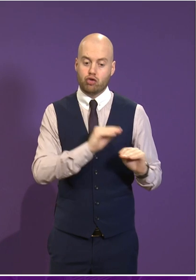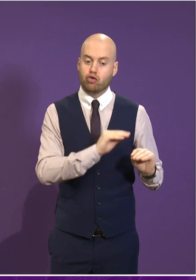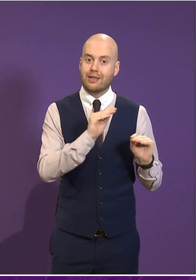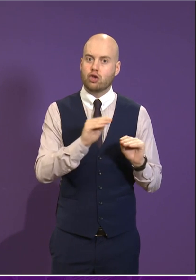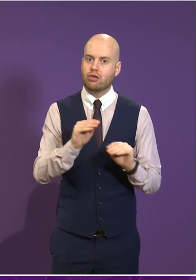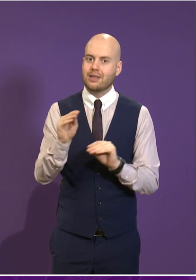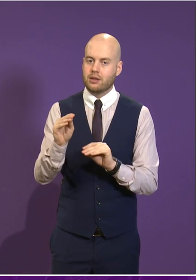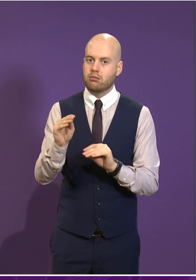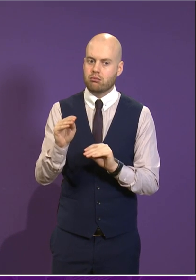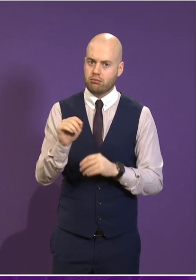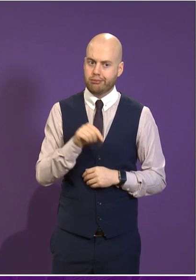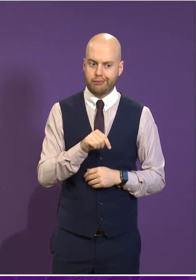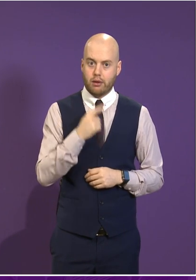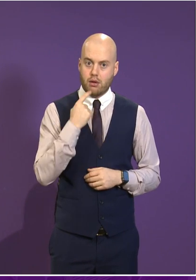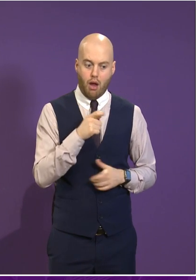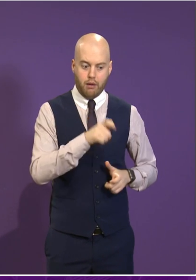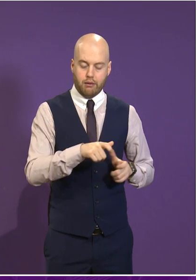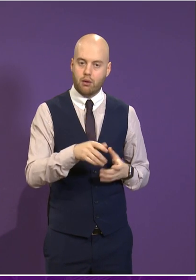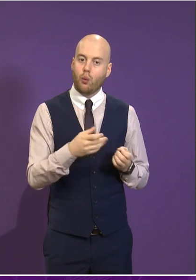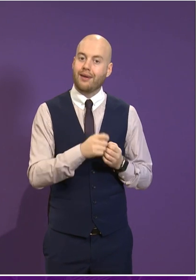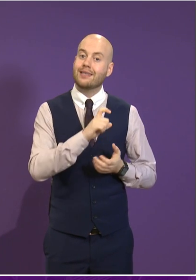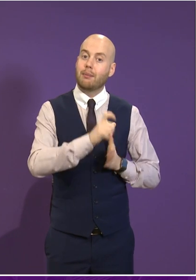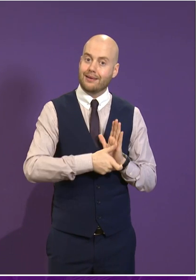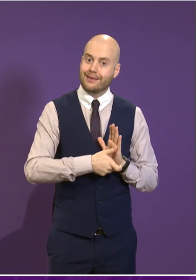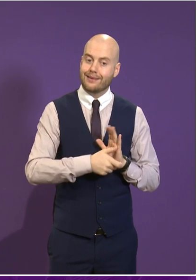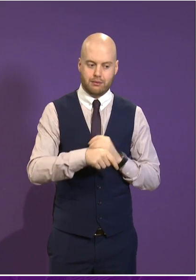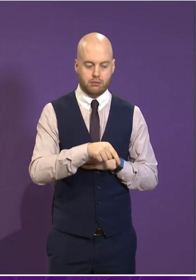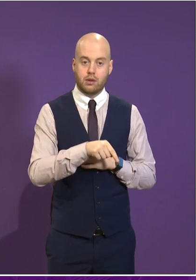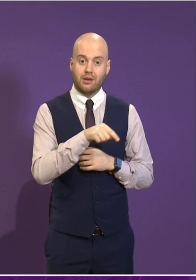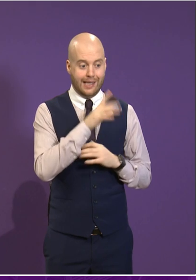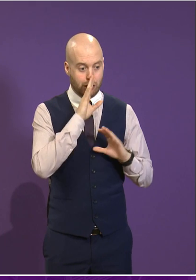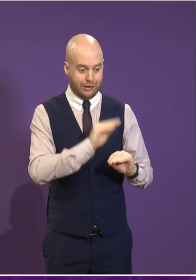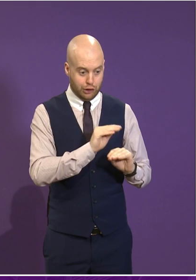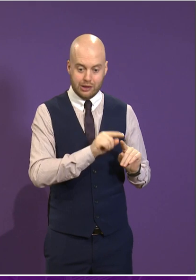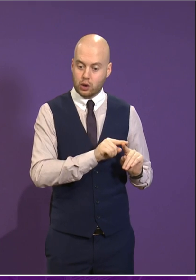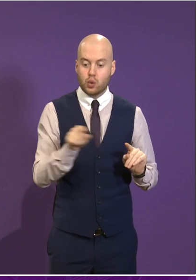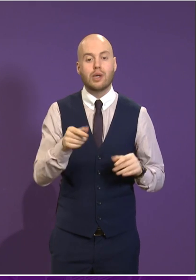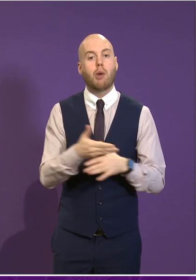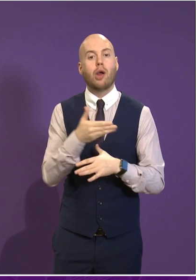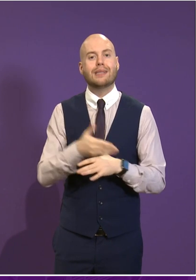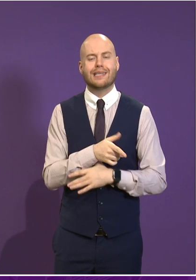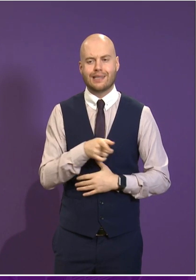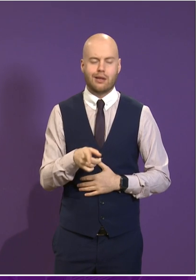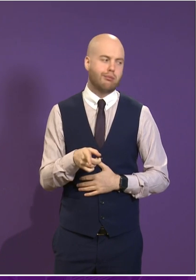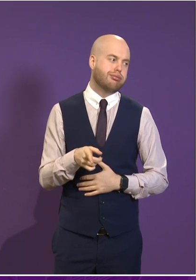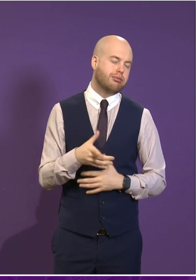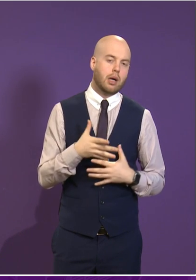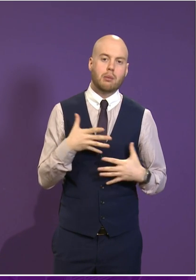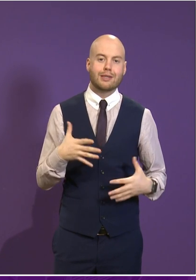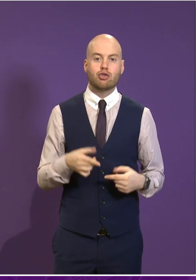particular moving young people with disabilities from education into employment, is one of the biggest challenges in our community. A